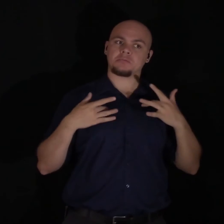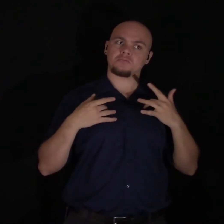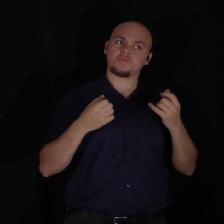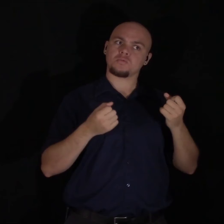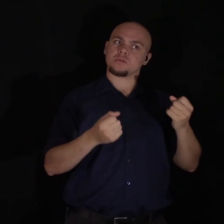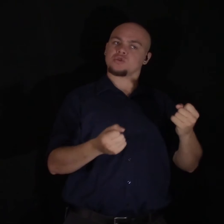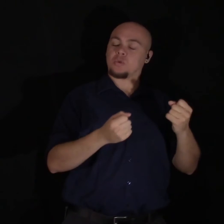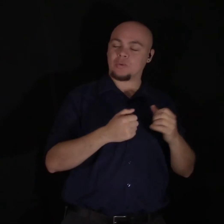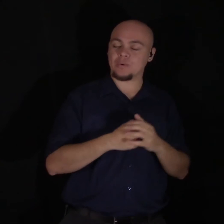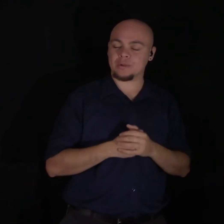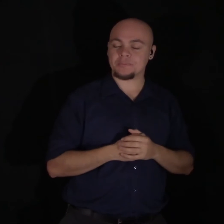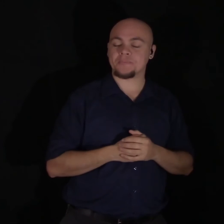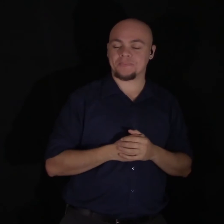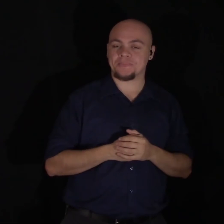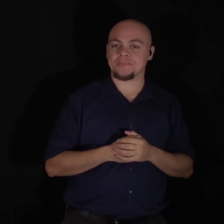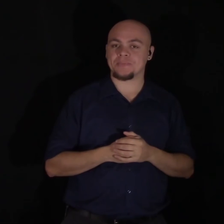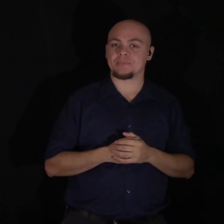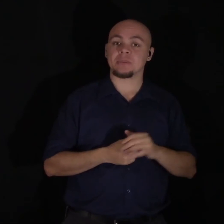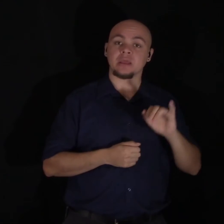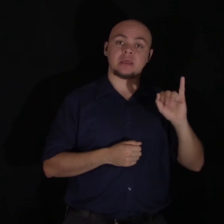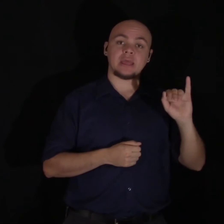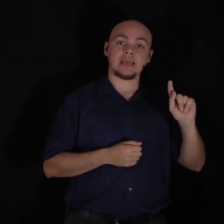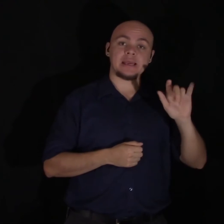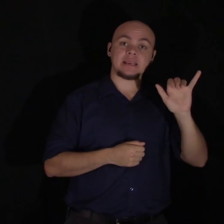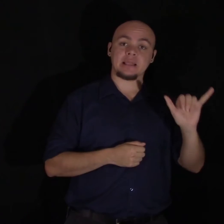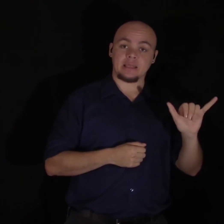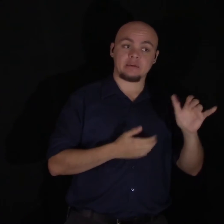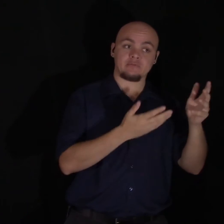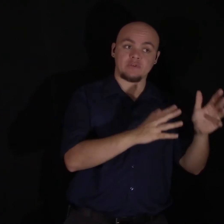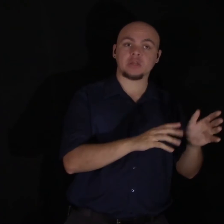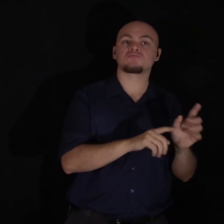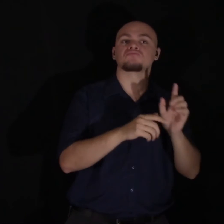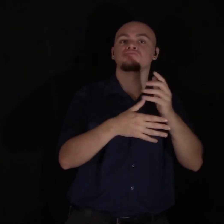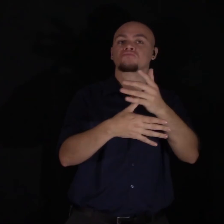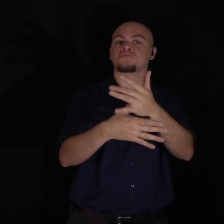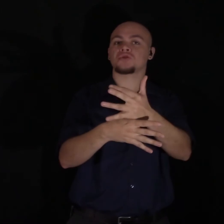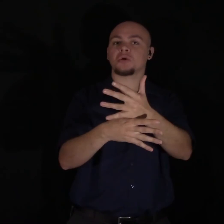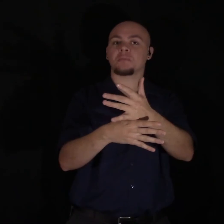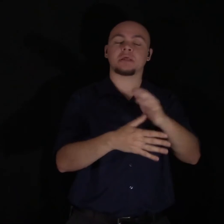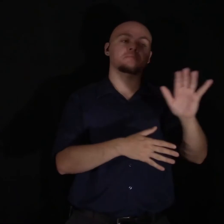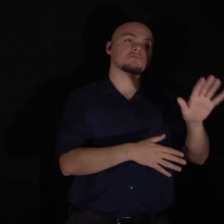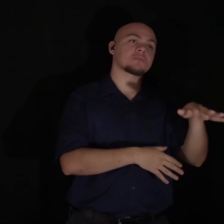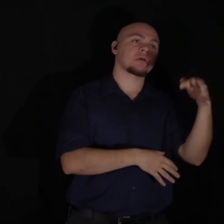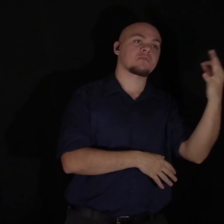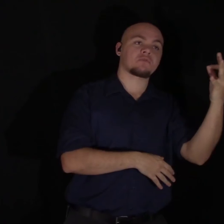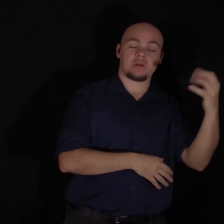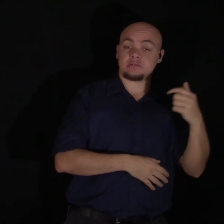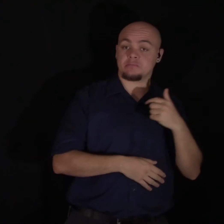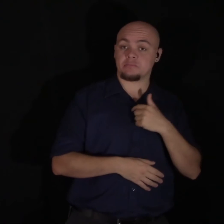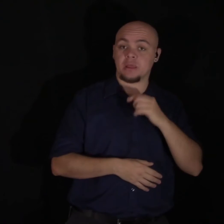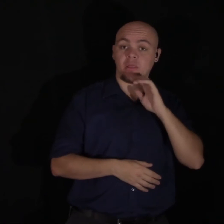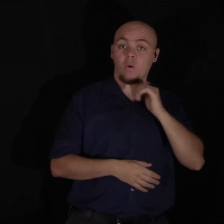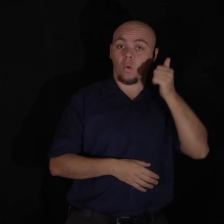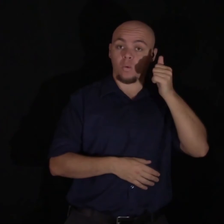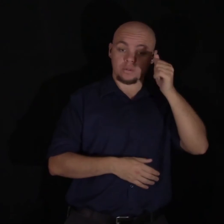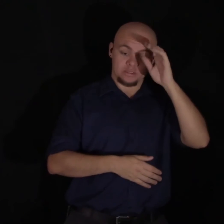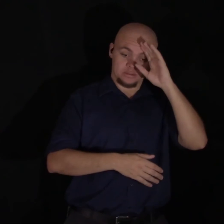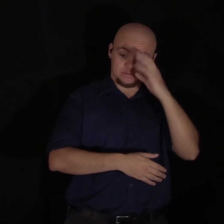From Italy they visited Germany and France. I, their eldest child, was born at Naples, and as an